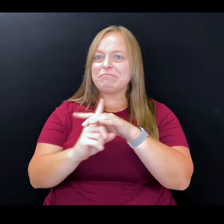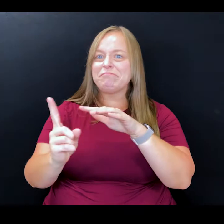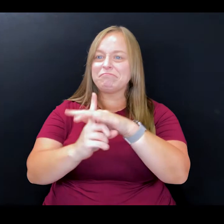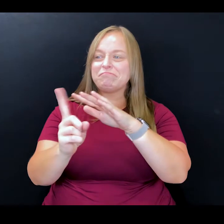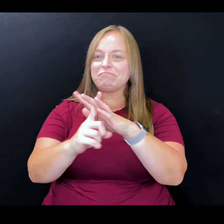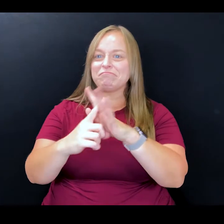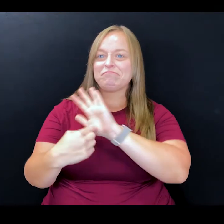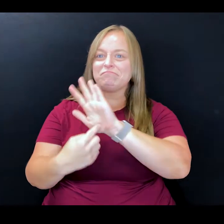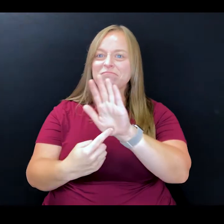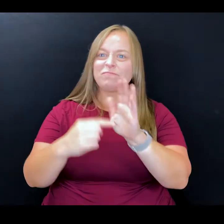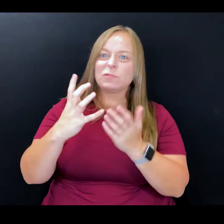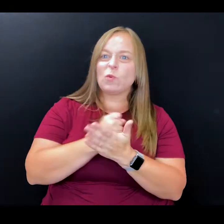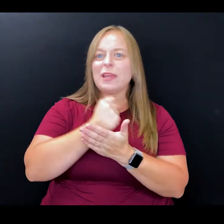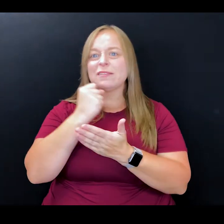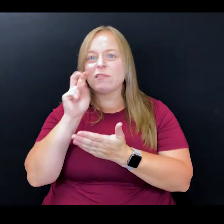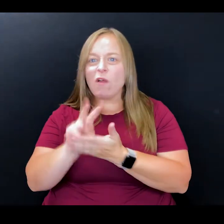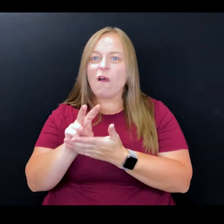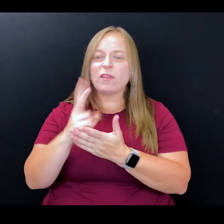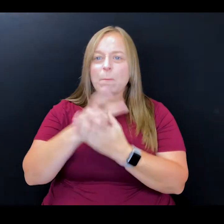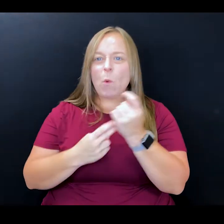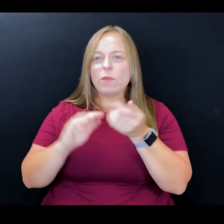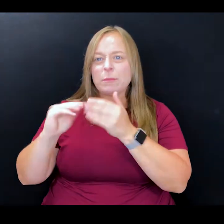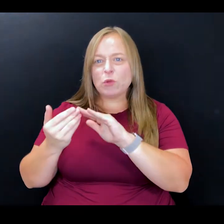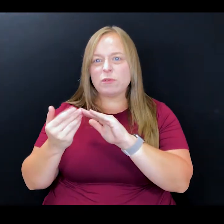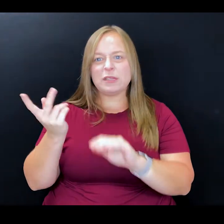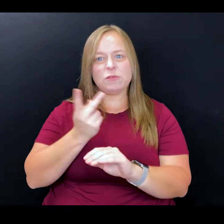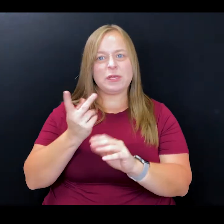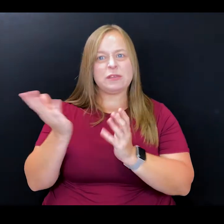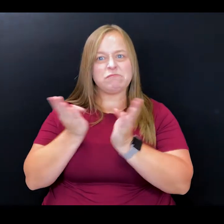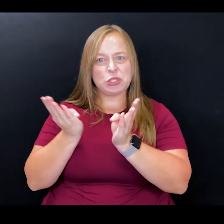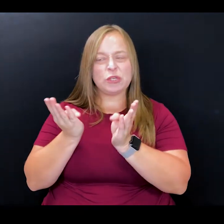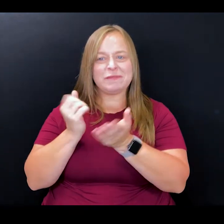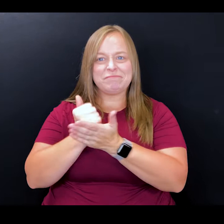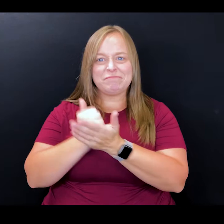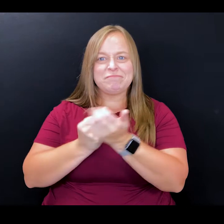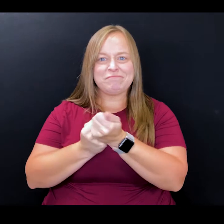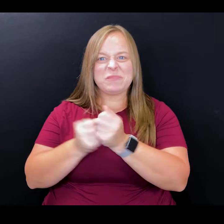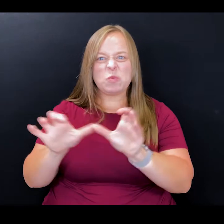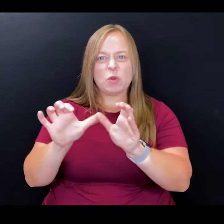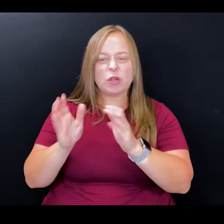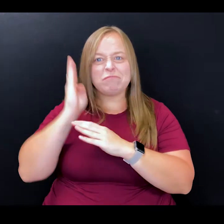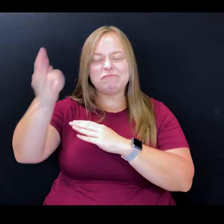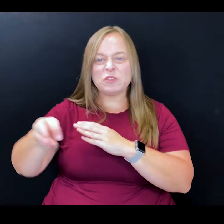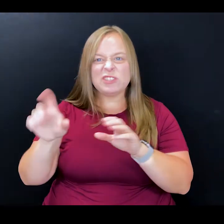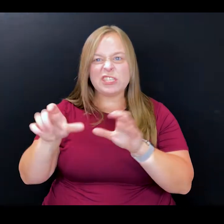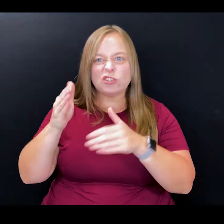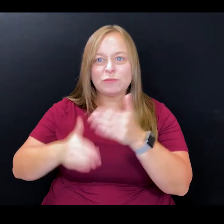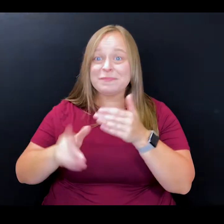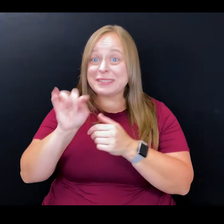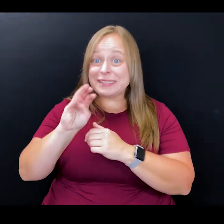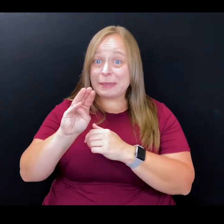in terms of both wins and losses for both of the communities that we serve and the work that still needs to be